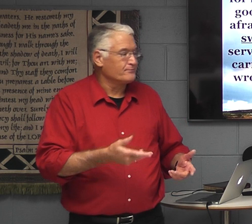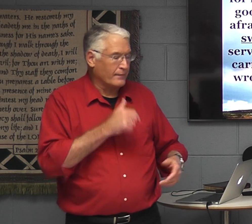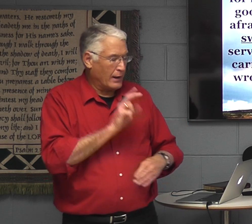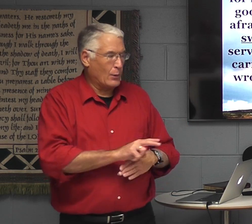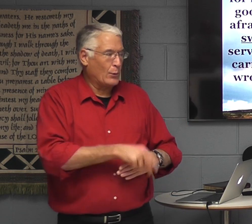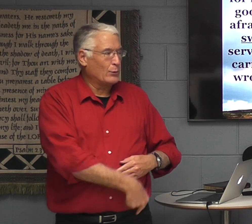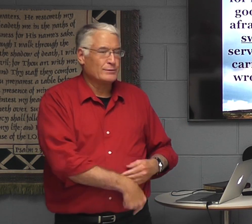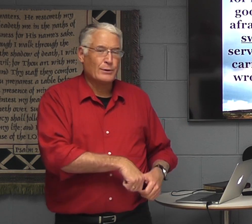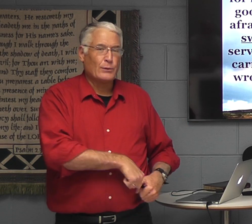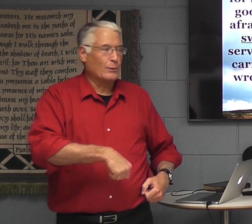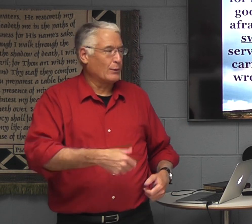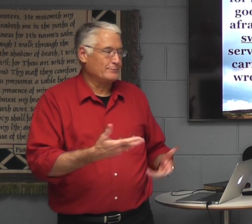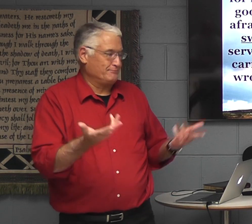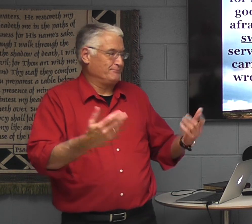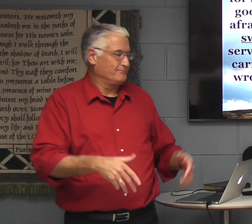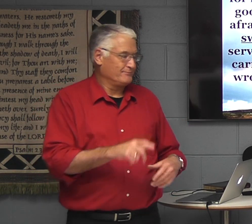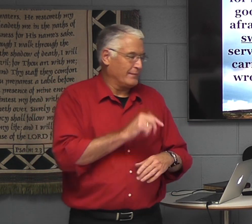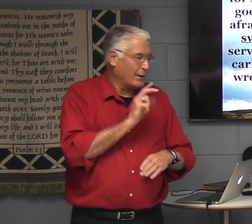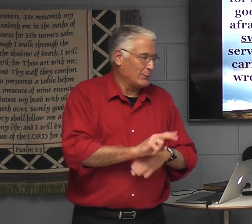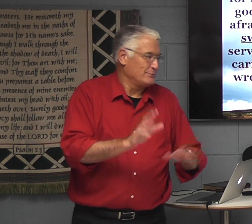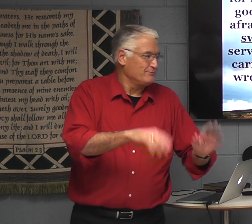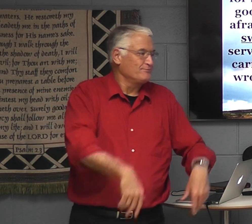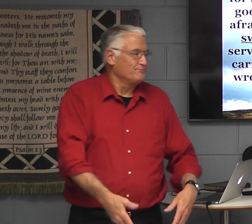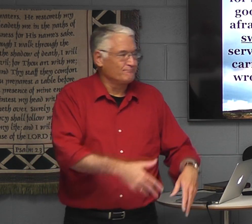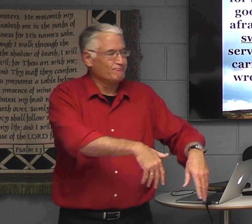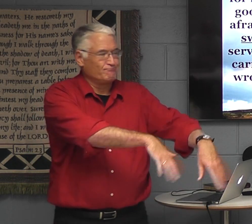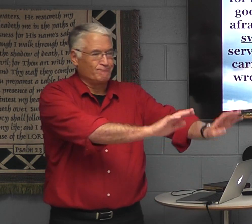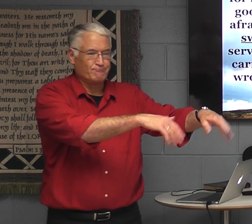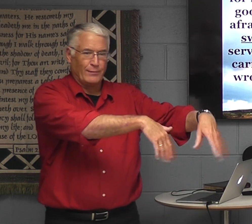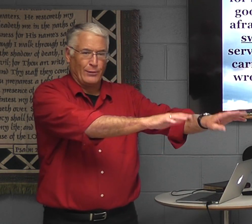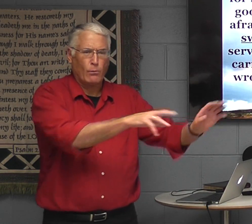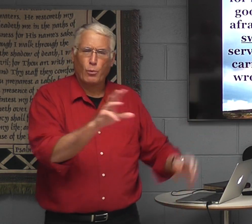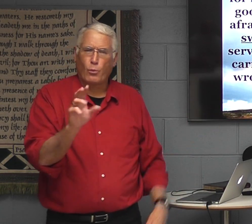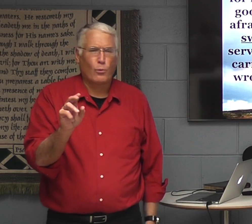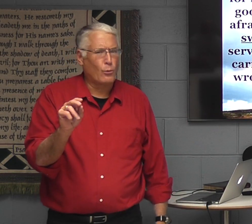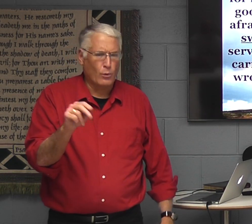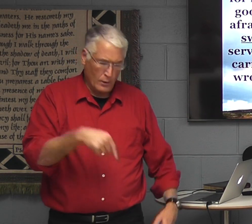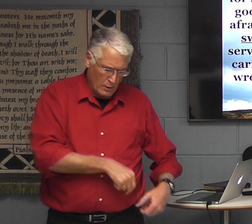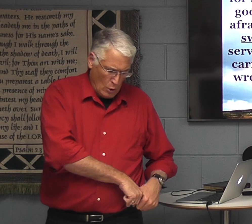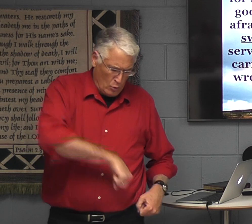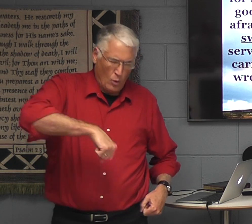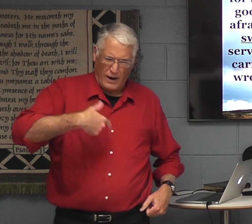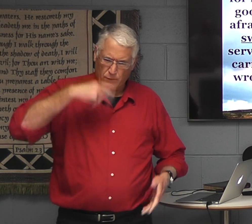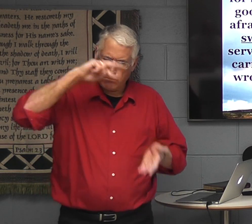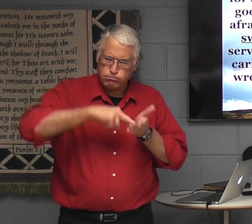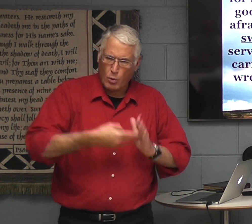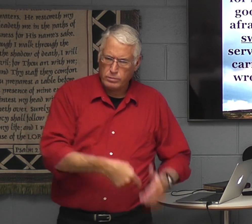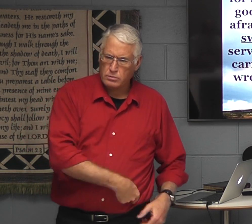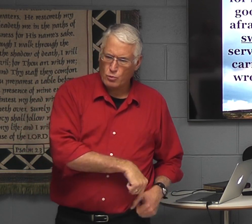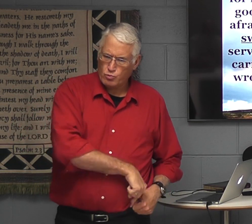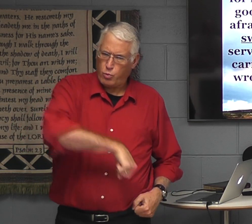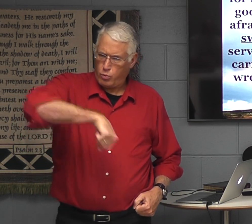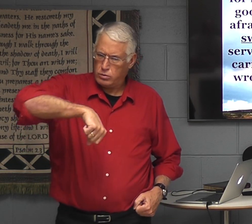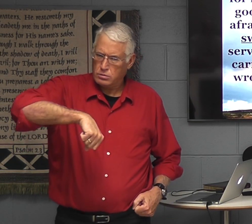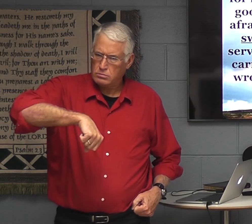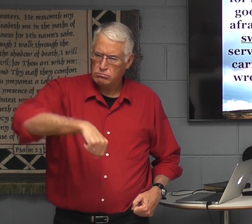bad, you don't have the sword just so you cannot use it and just let people go. No, the sword is there for a reason. It